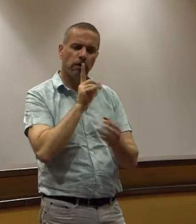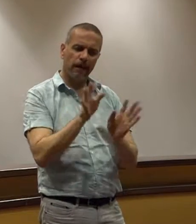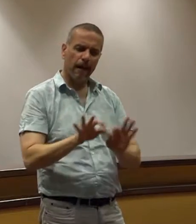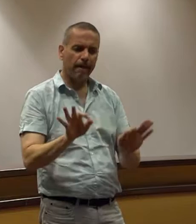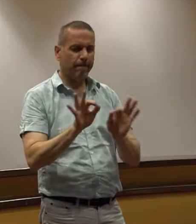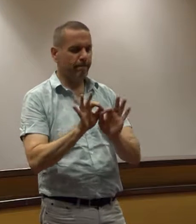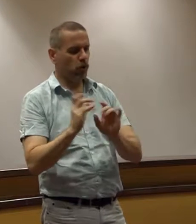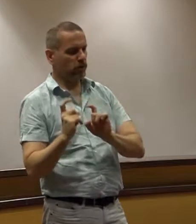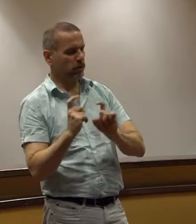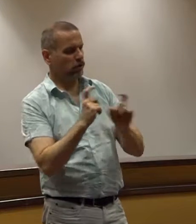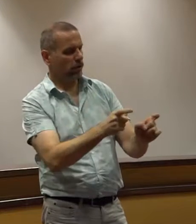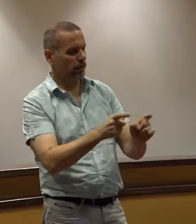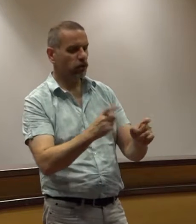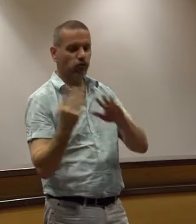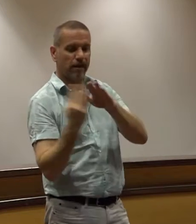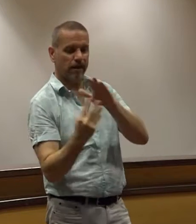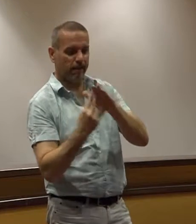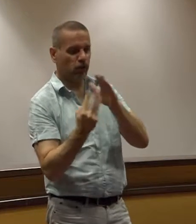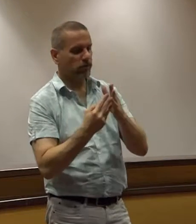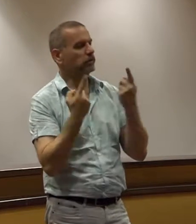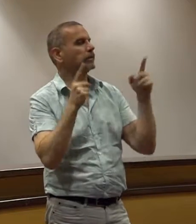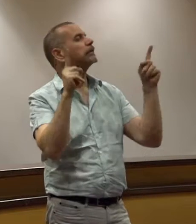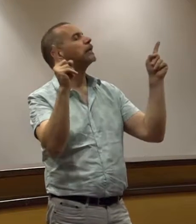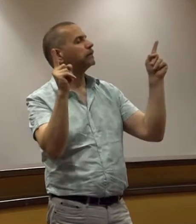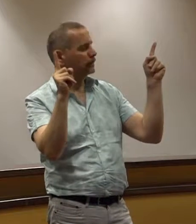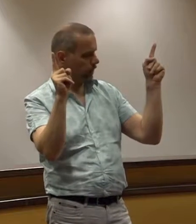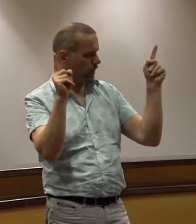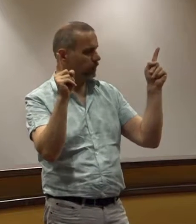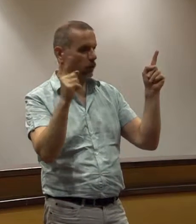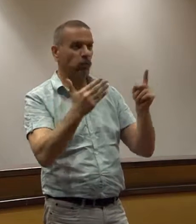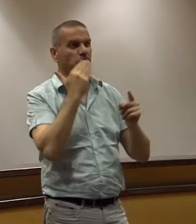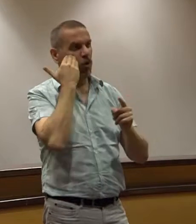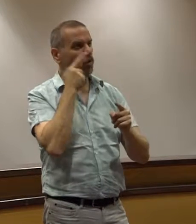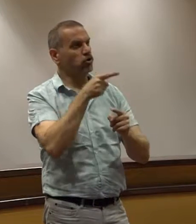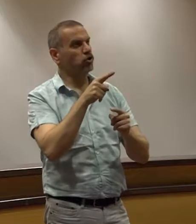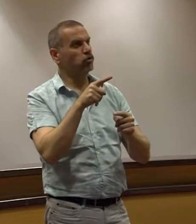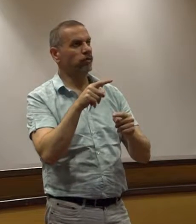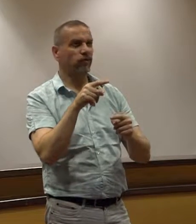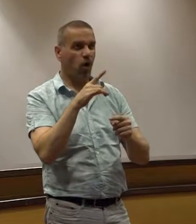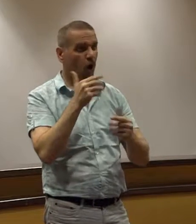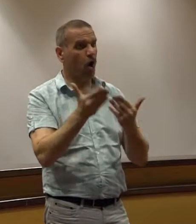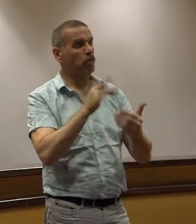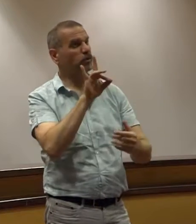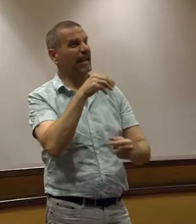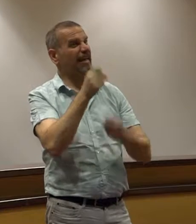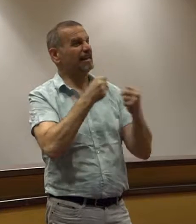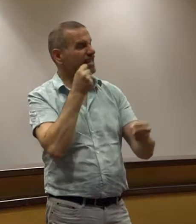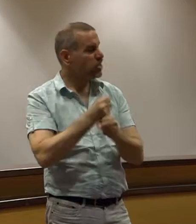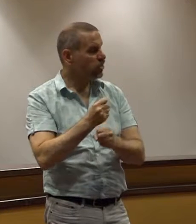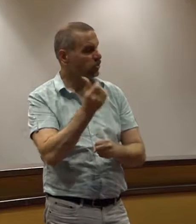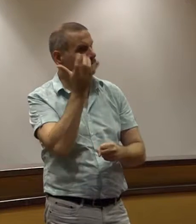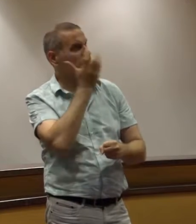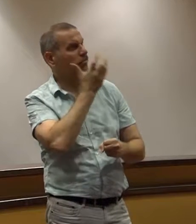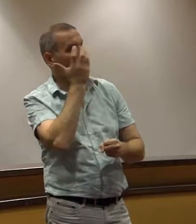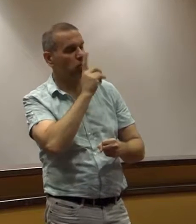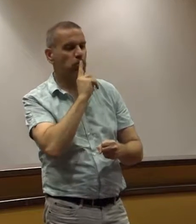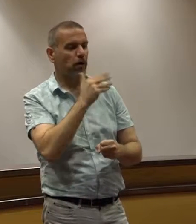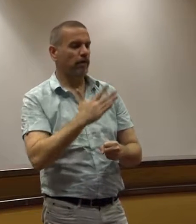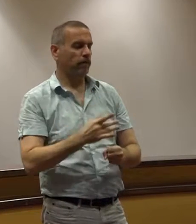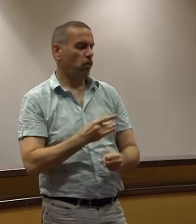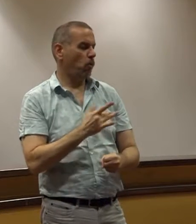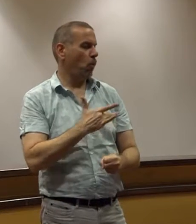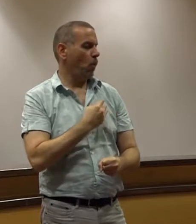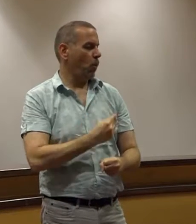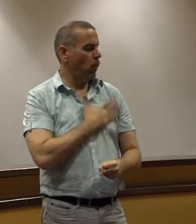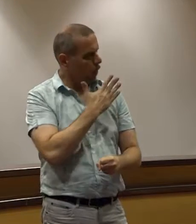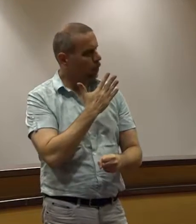to newcomer success, and we know you've been doing this for almost 8 decades now, so it's really heartwarming to think that